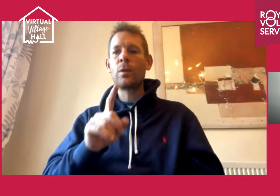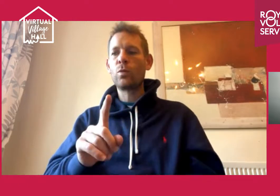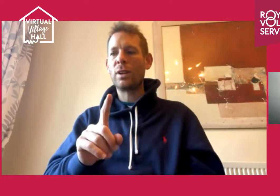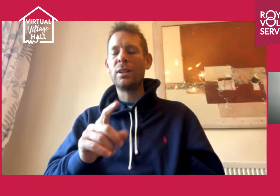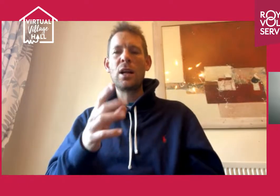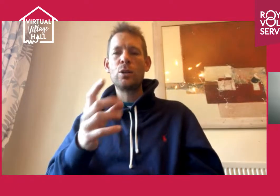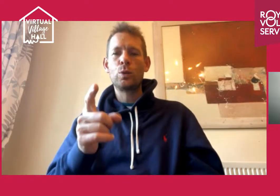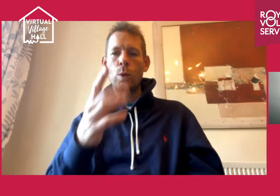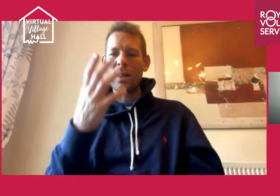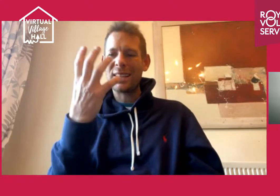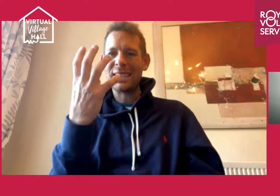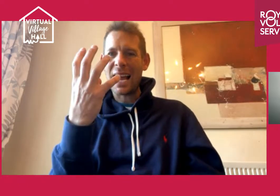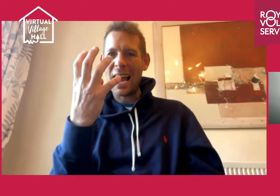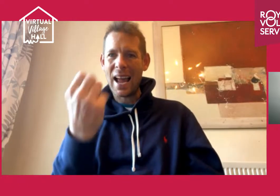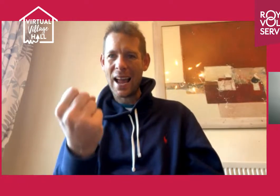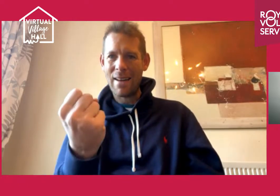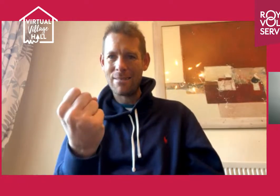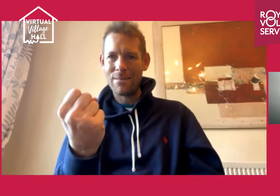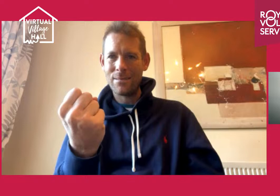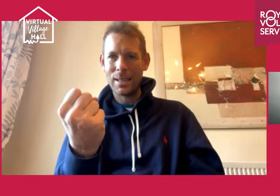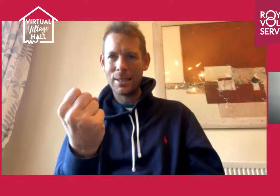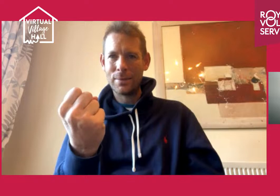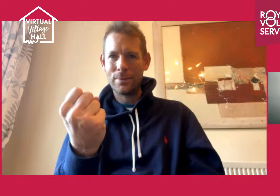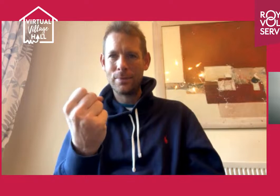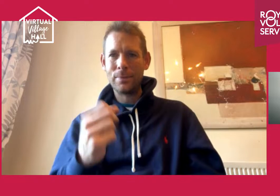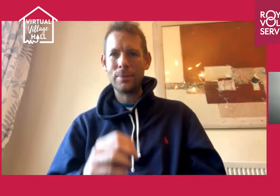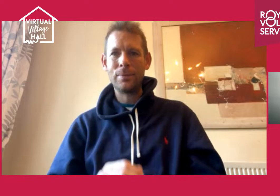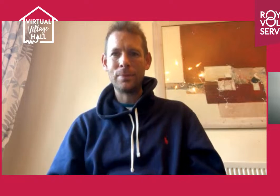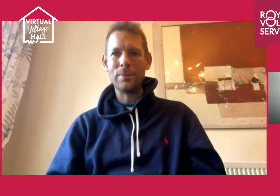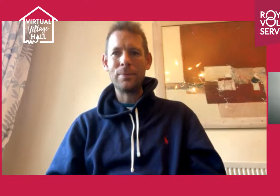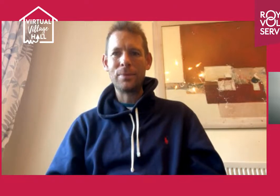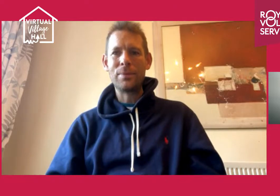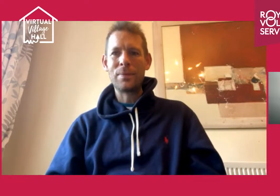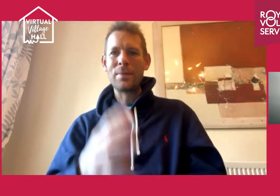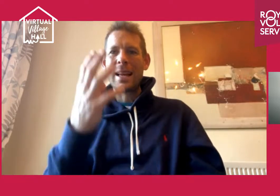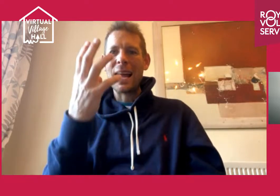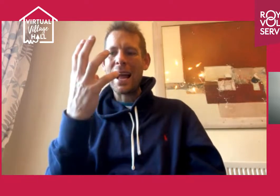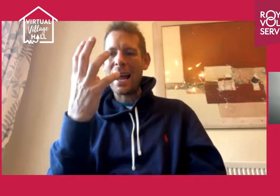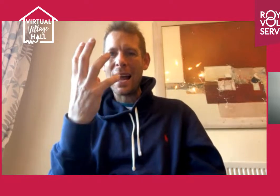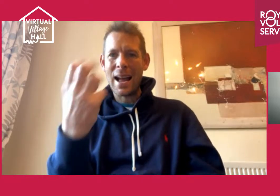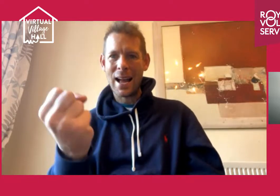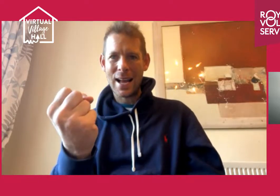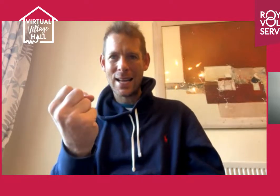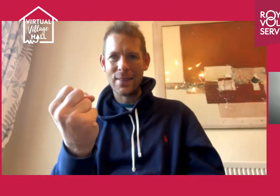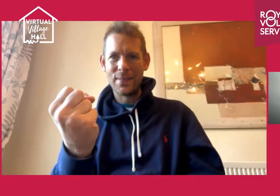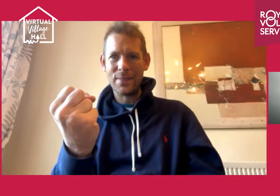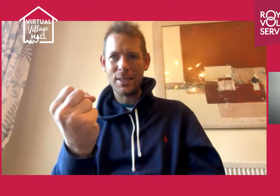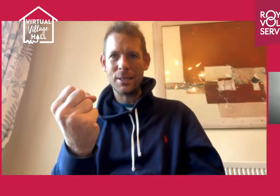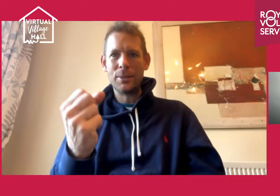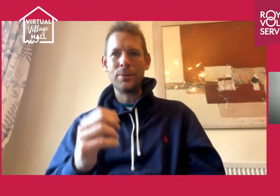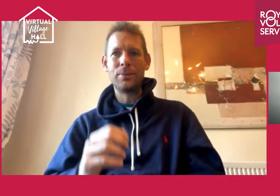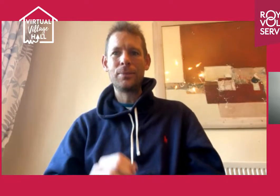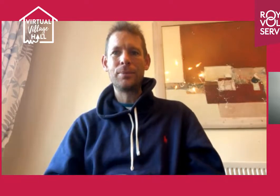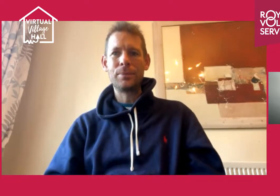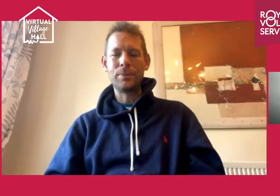So if you want to ask a question, the question would be like this. First of all, that's the sign for have, have,